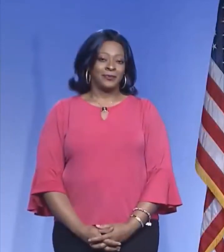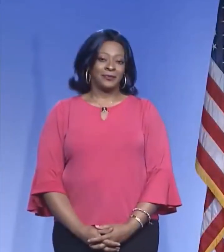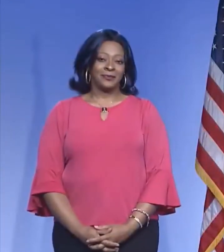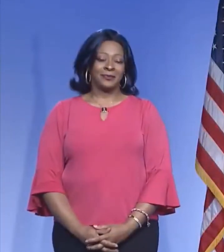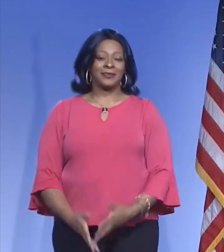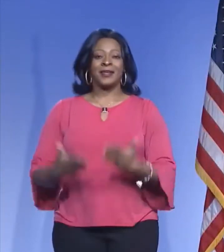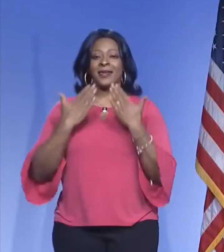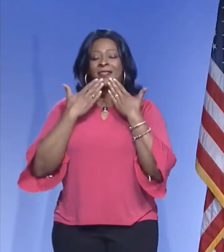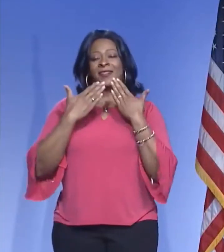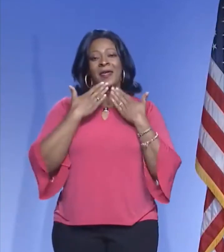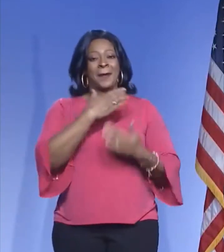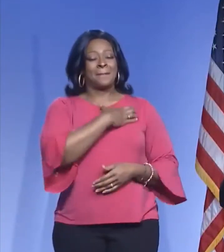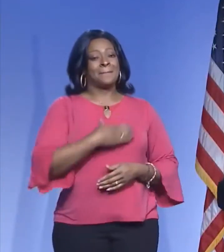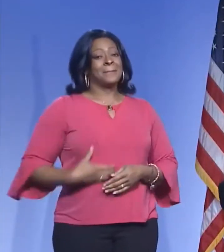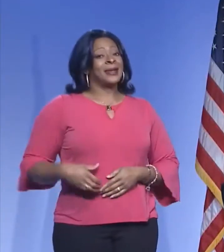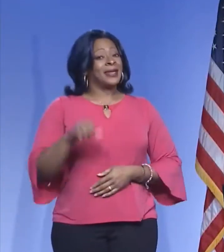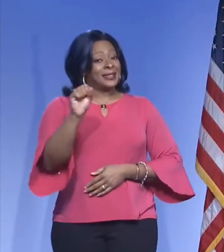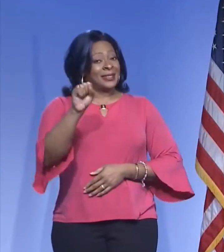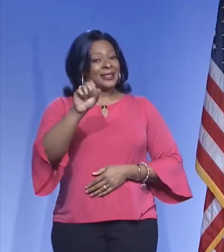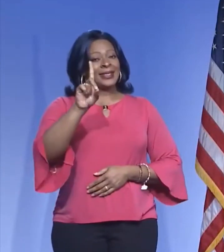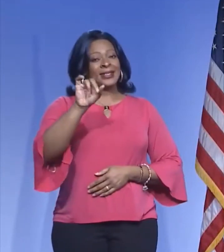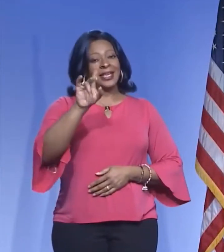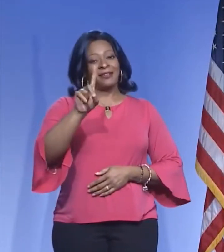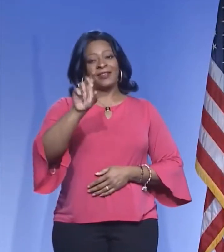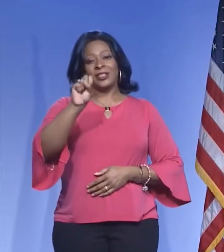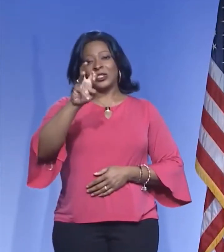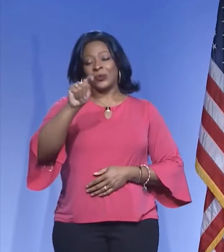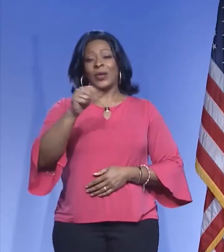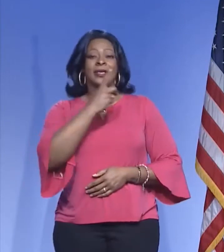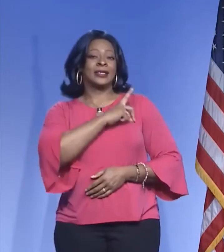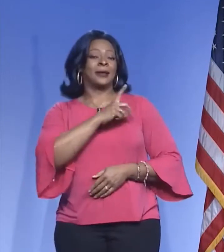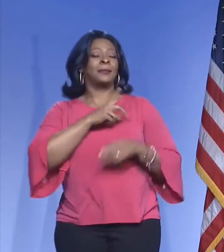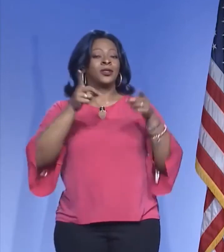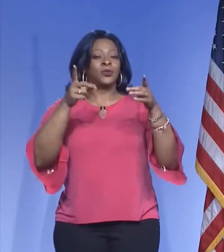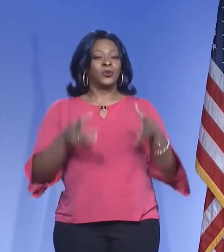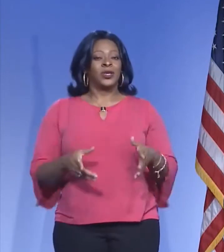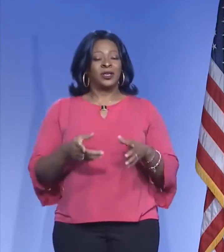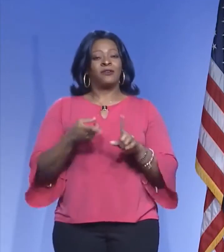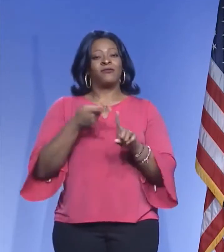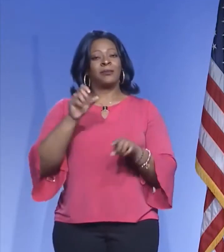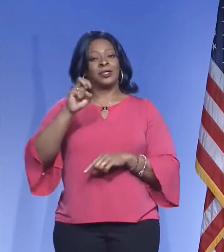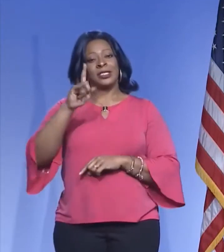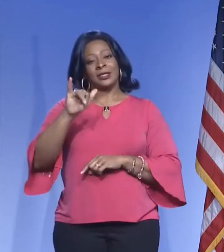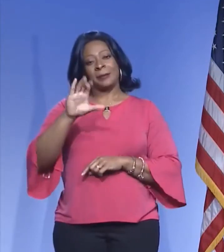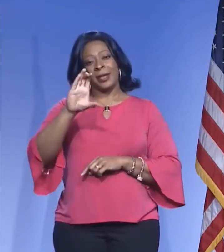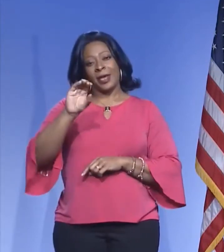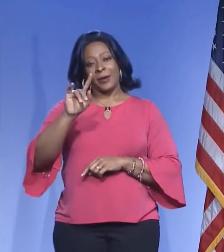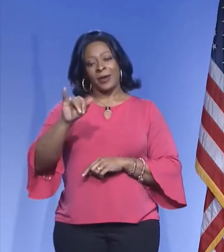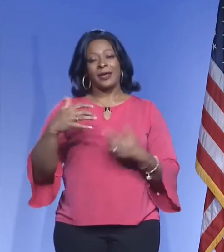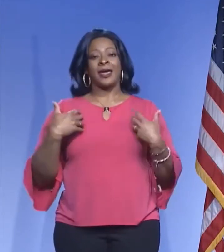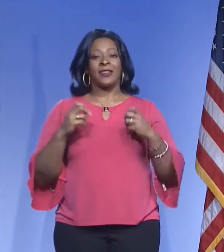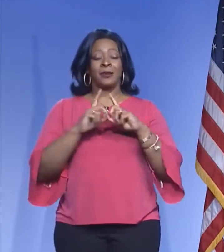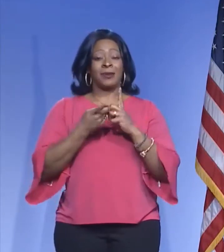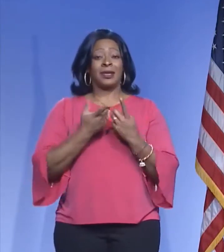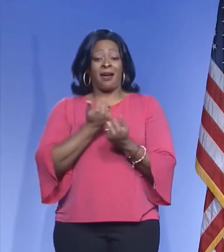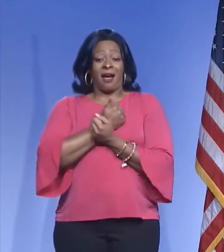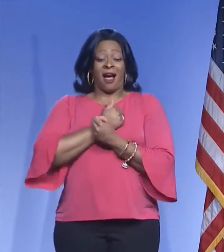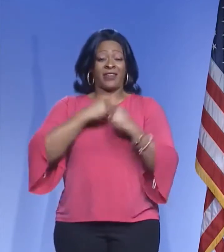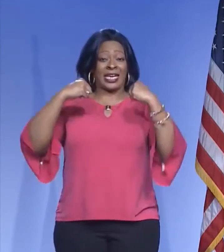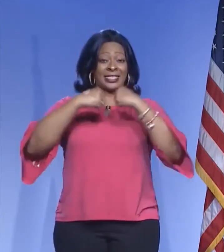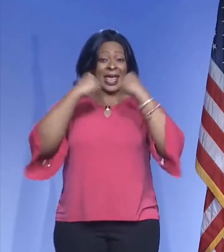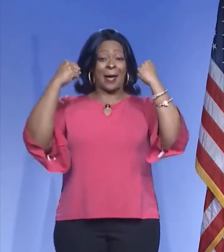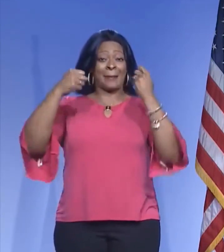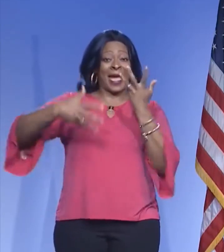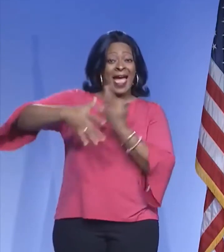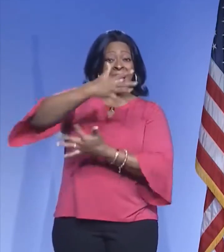Thank you, Mayor. And yes, David Sweat, Deputy Director, Shelby County Health Department. As far as hugging and dapping and hanging